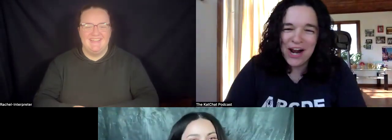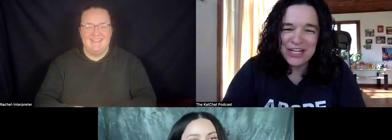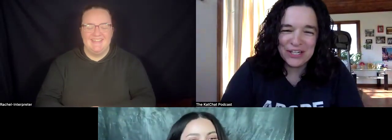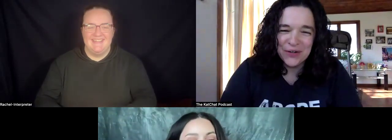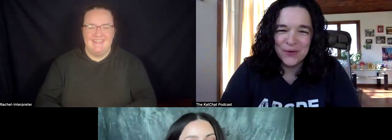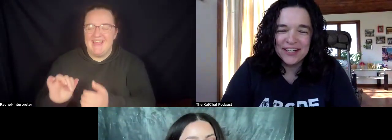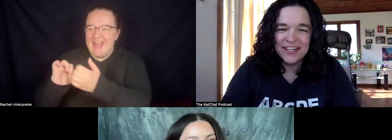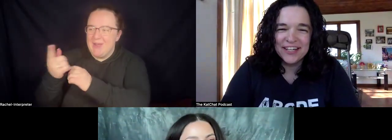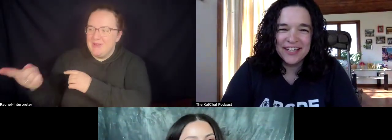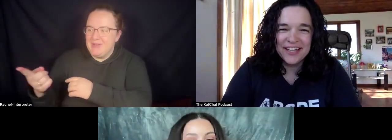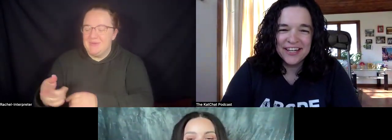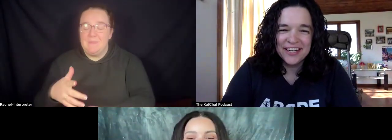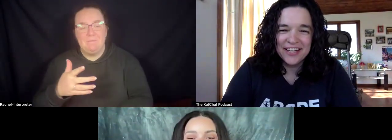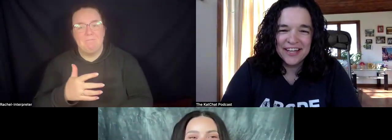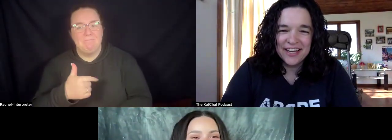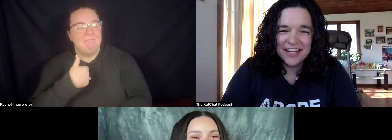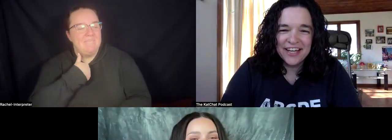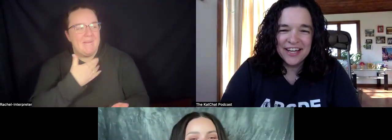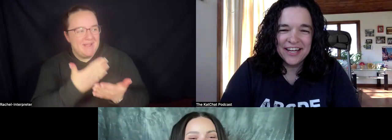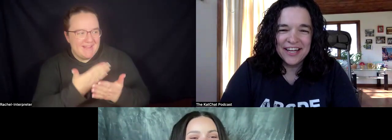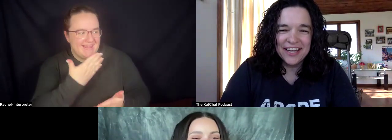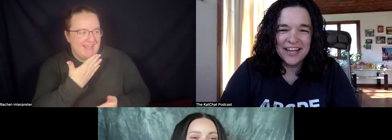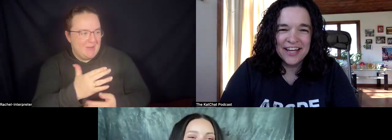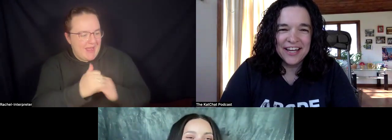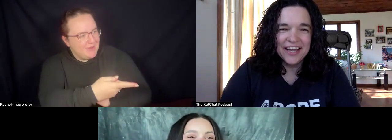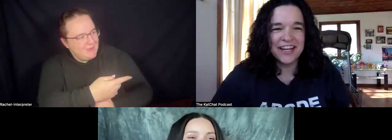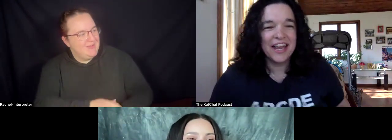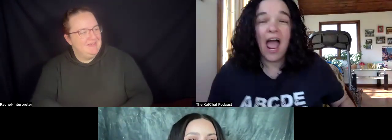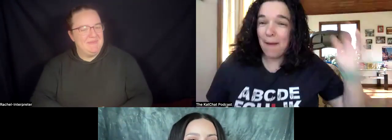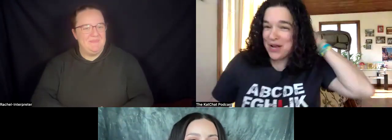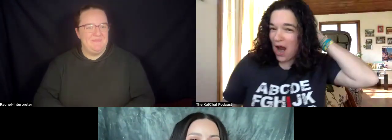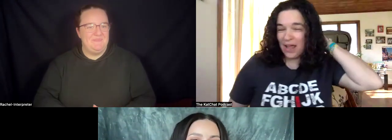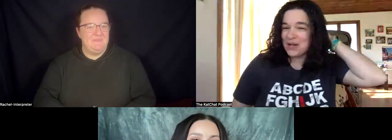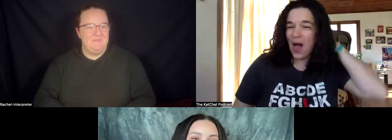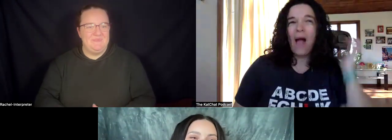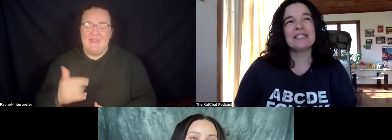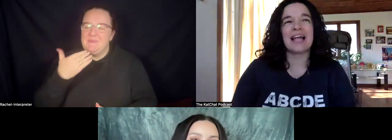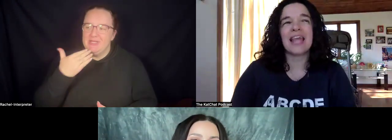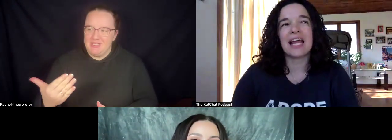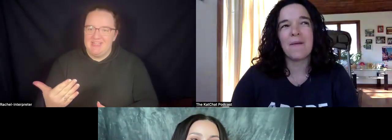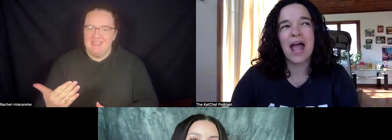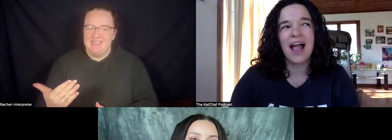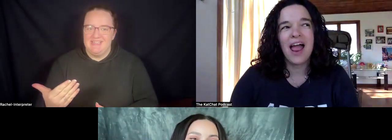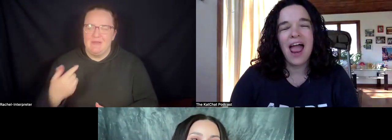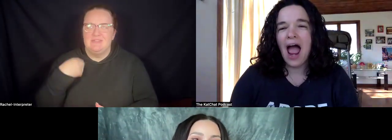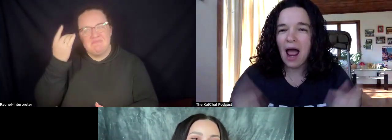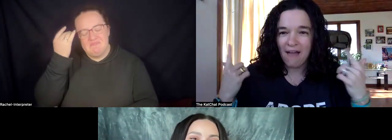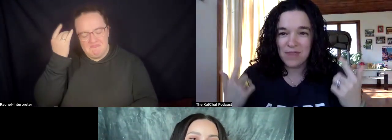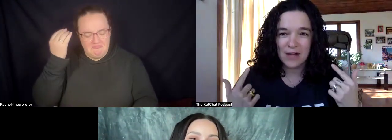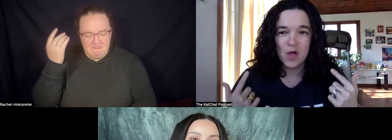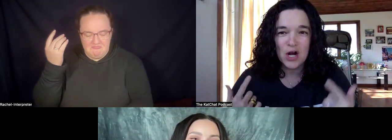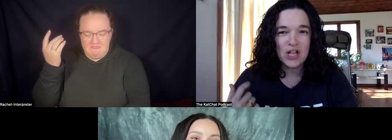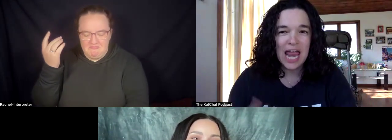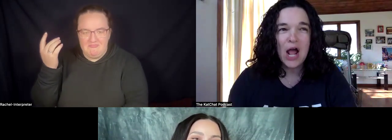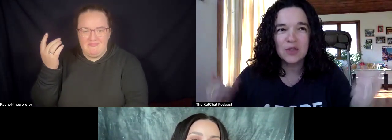how are you? Hi. I'm good, thank you. How about yourself? I'm good. I was like thinking, I'm like, I